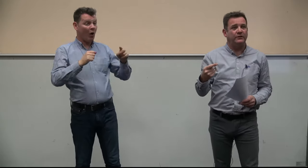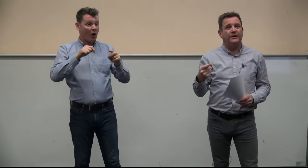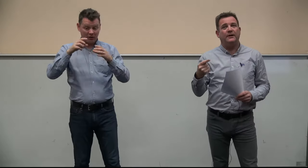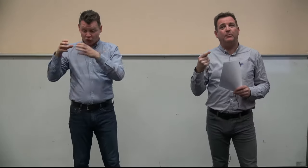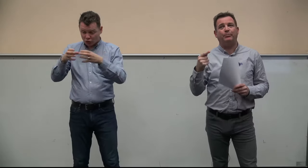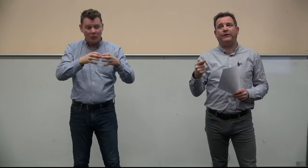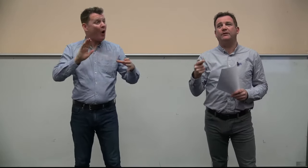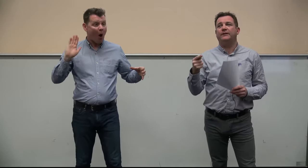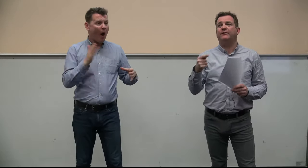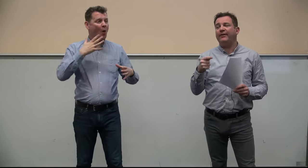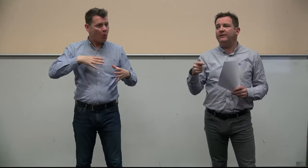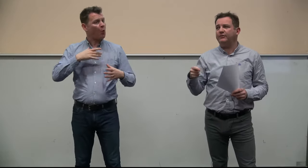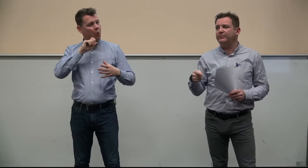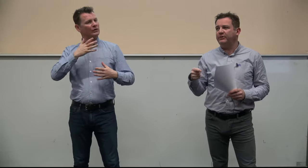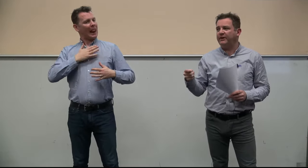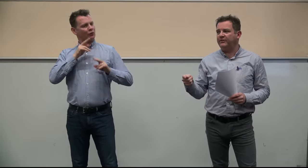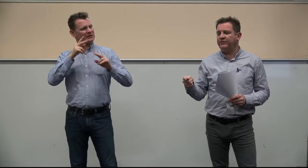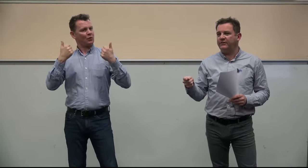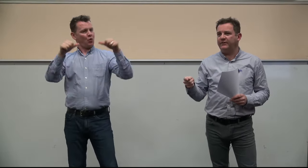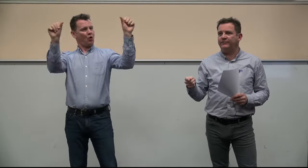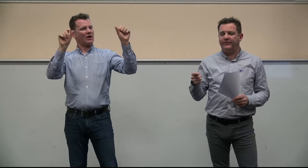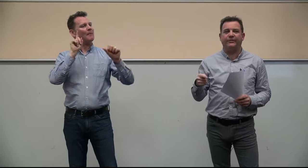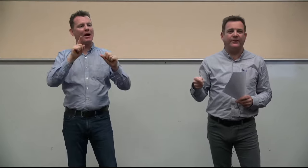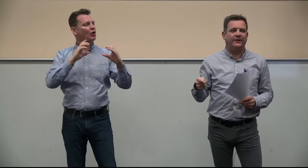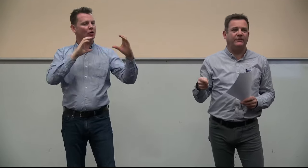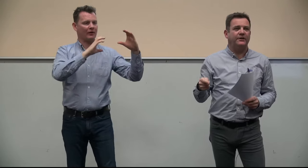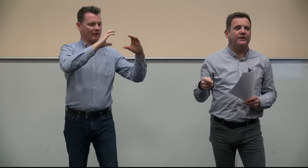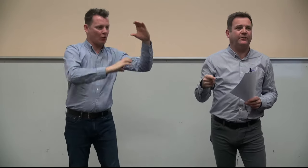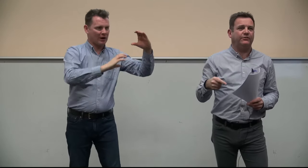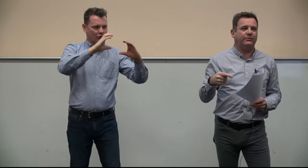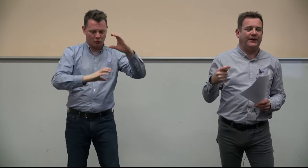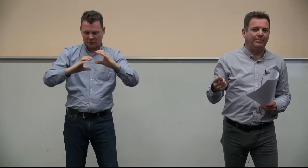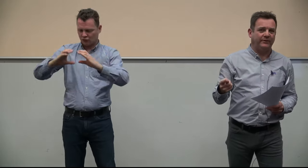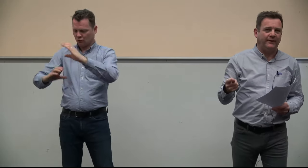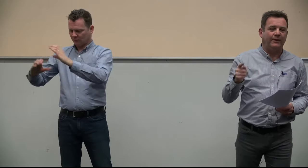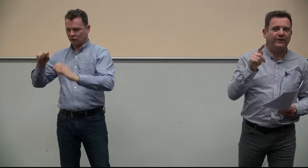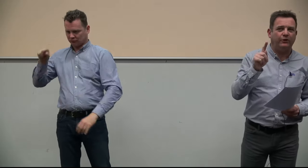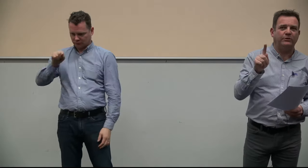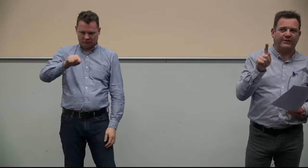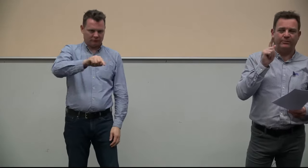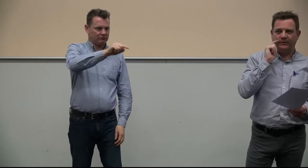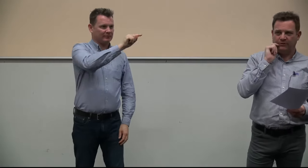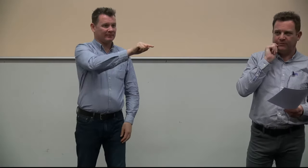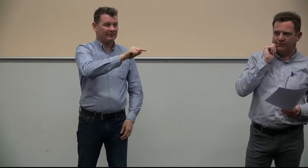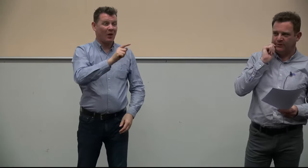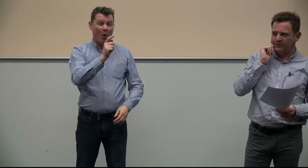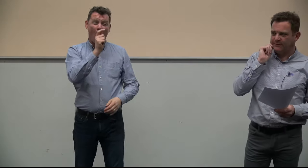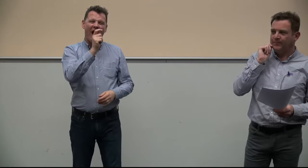work. But there are failures of communication of different kinds that stop that happening. Now, I said almost